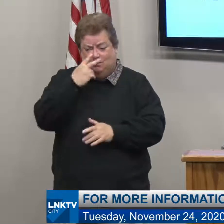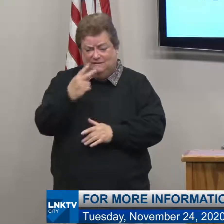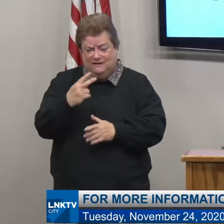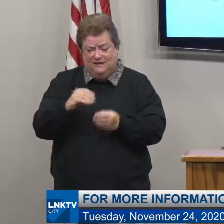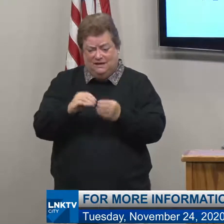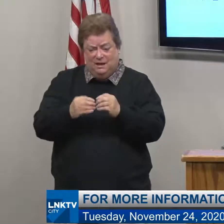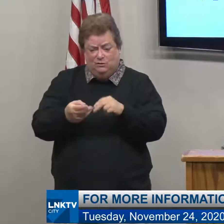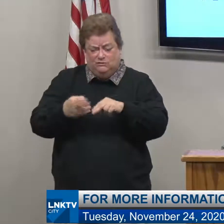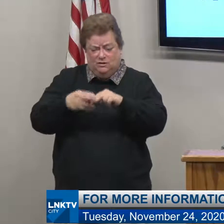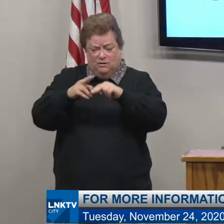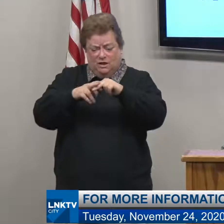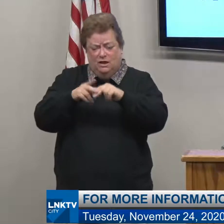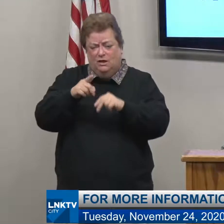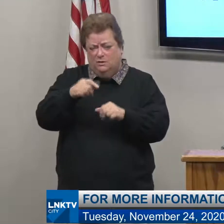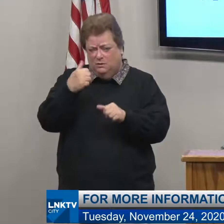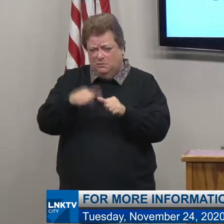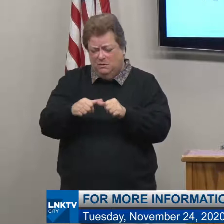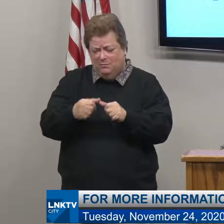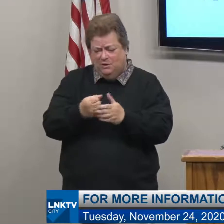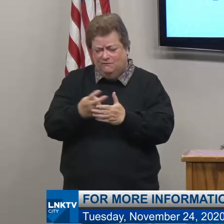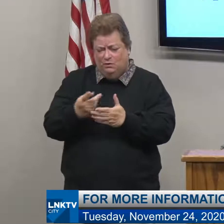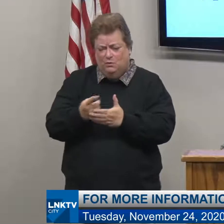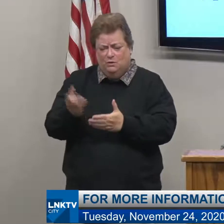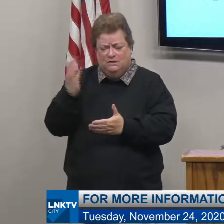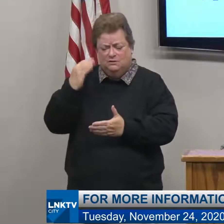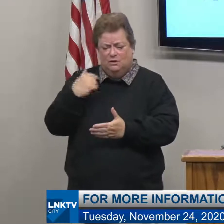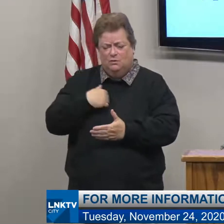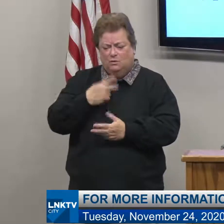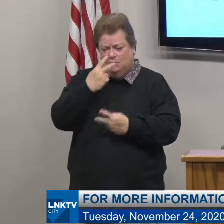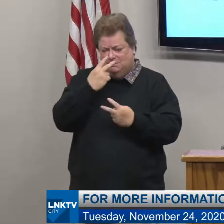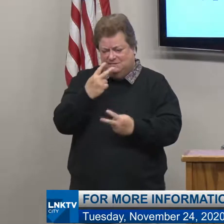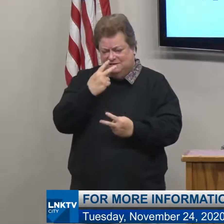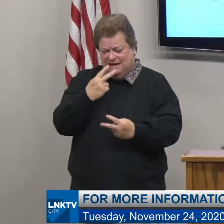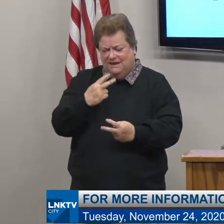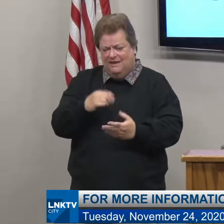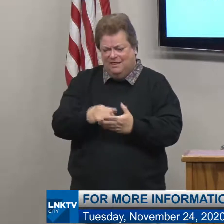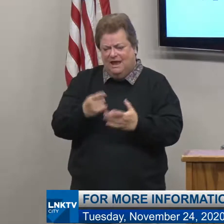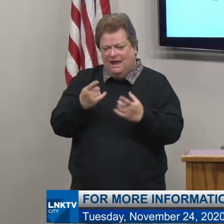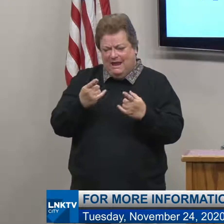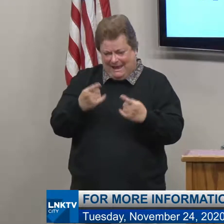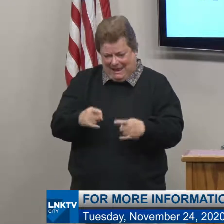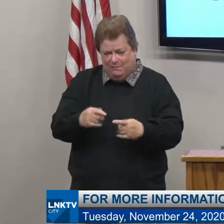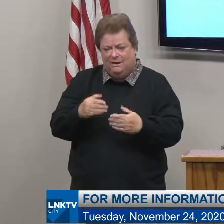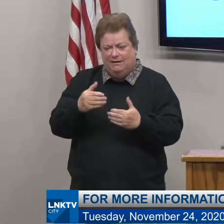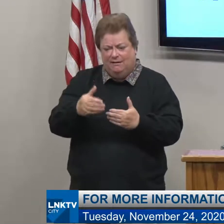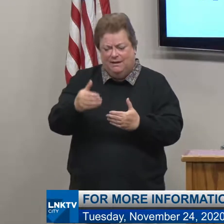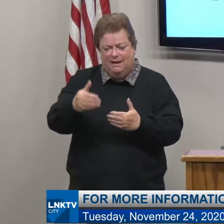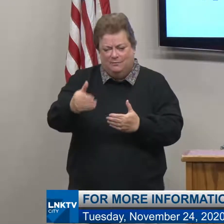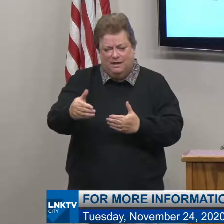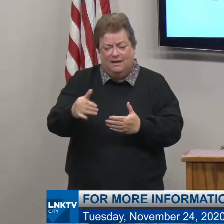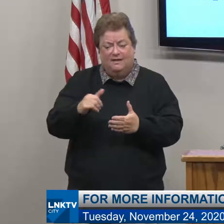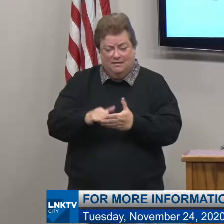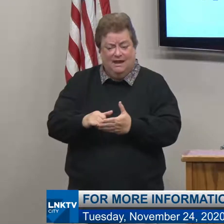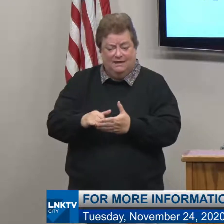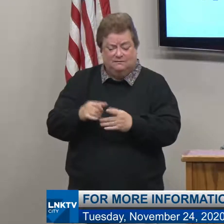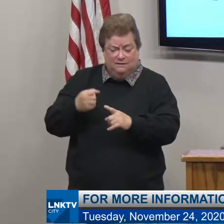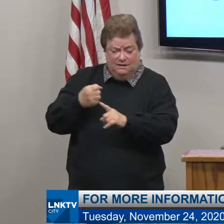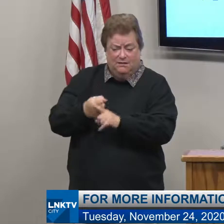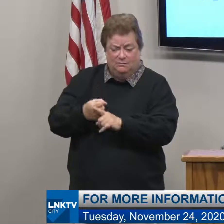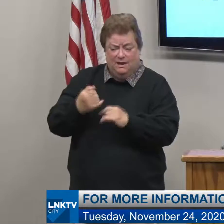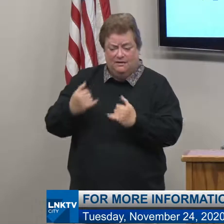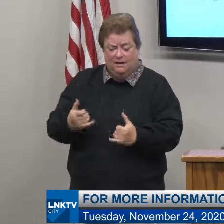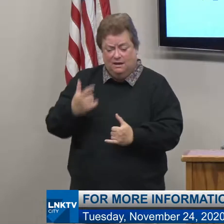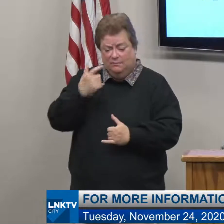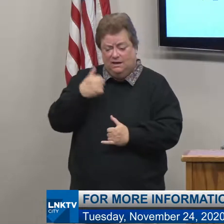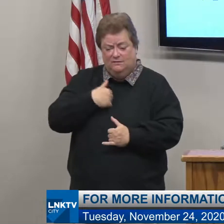might recall a couple of weeks ago, we were seeing some of the same thing on the rise. And that's what's happening now because we have such